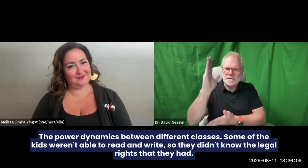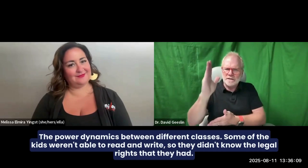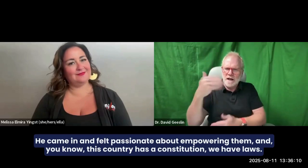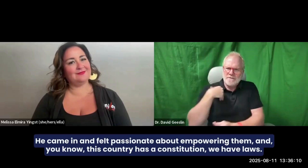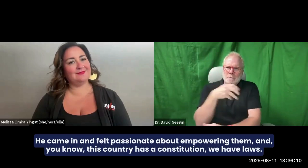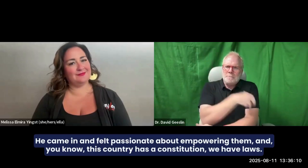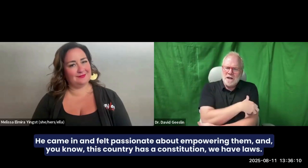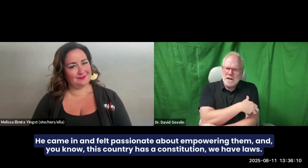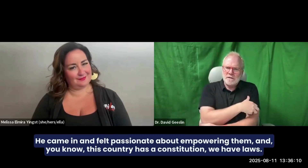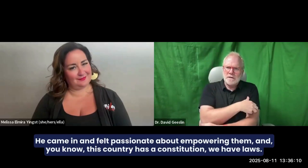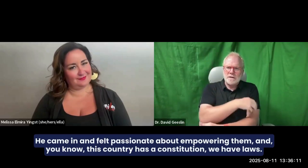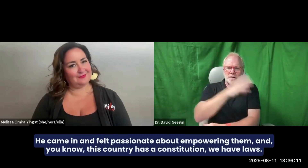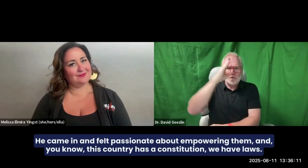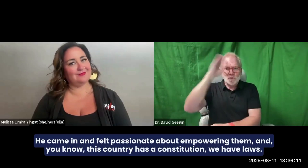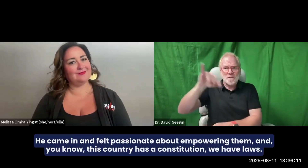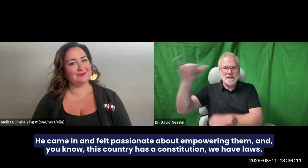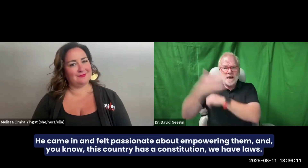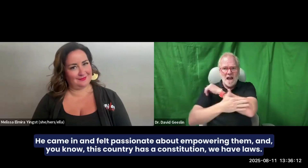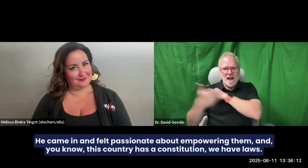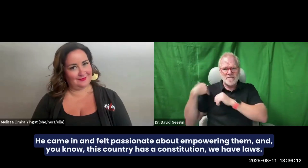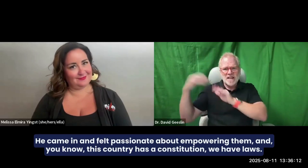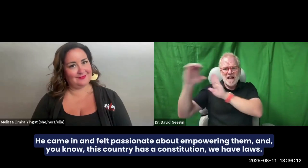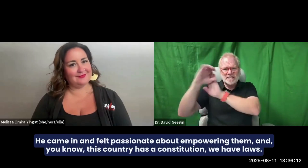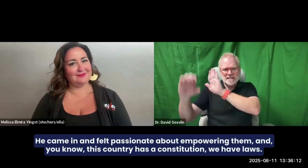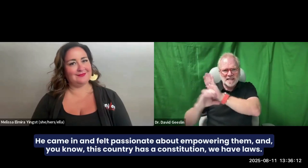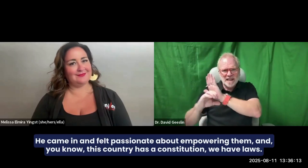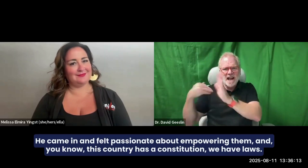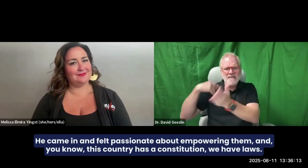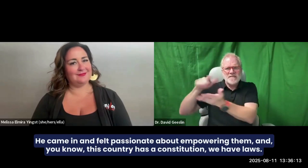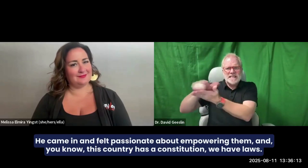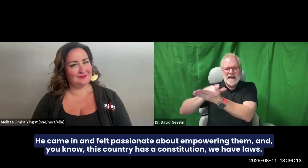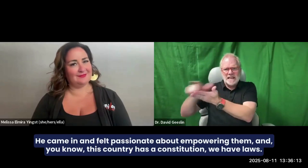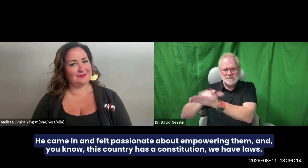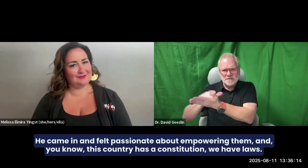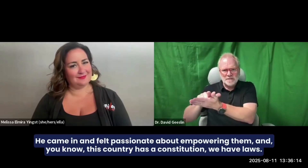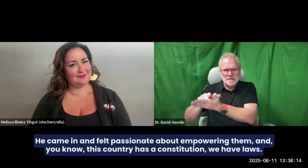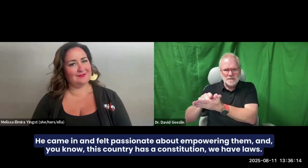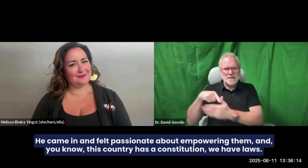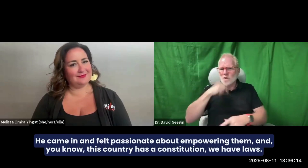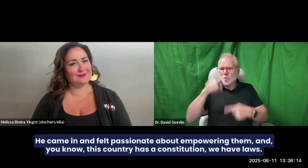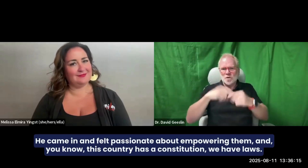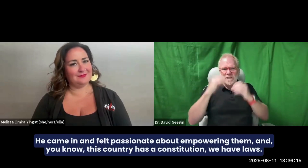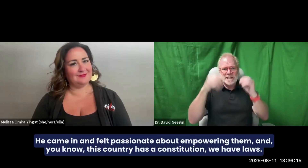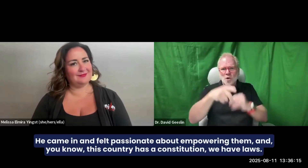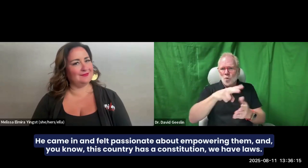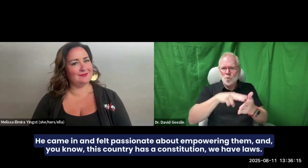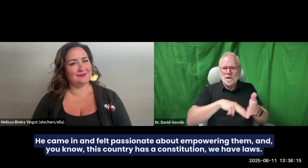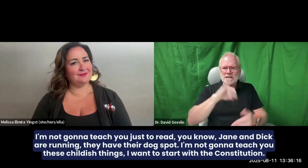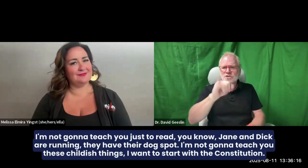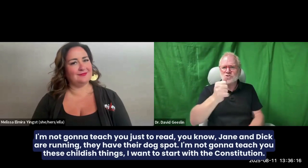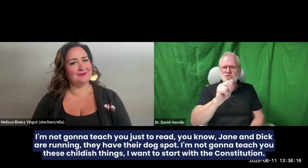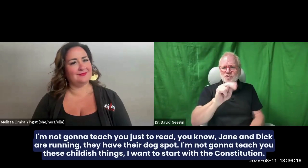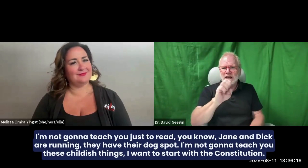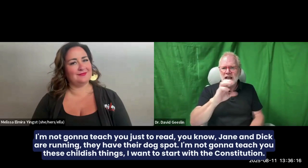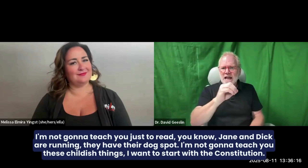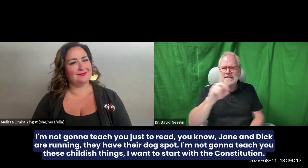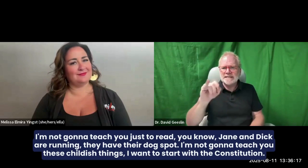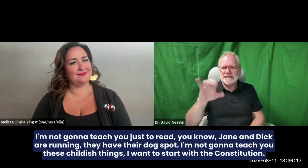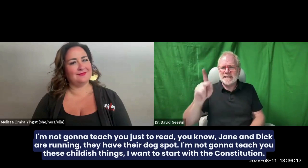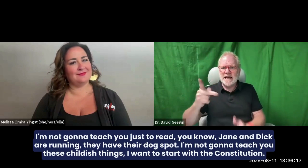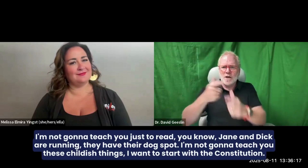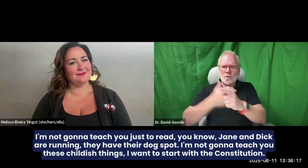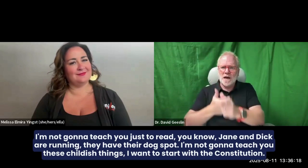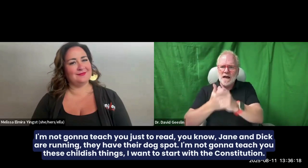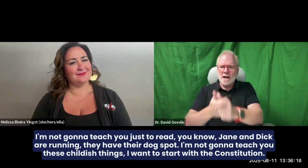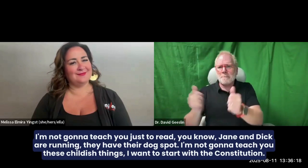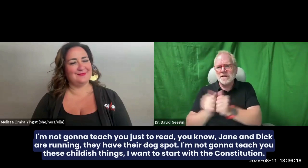had. He came in and felt passionate about empowering them. And, this country has a constitution, we have laws. I'm not going to